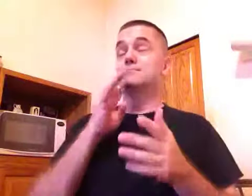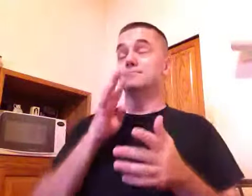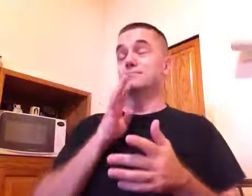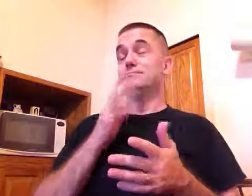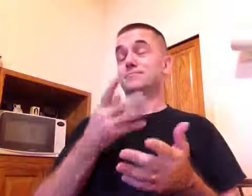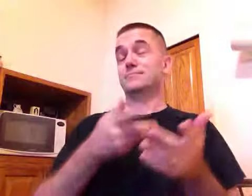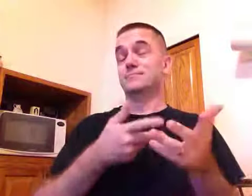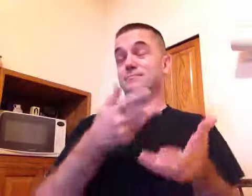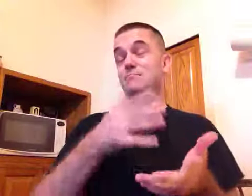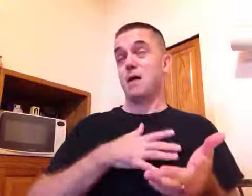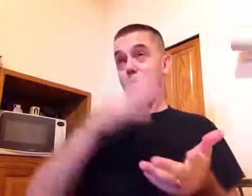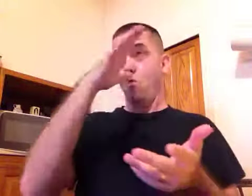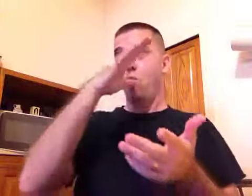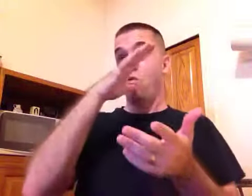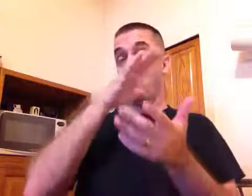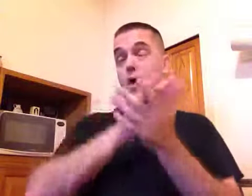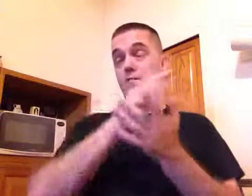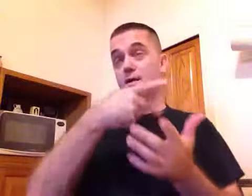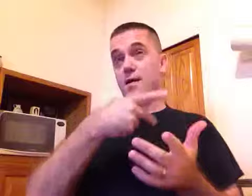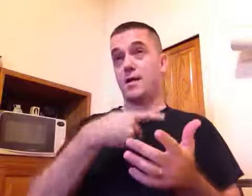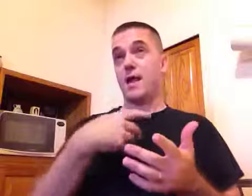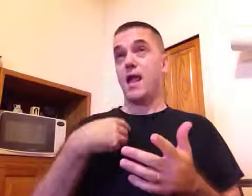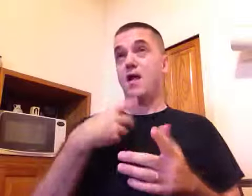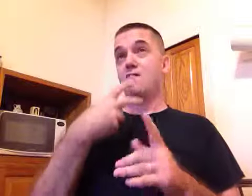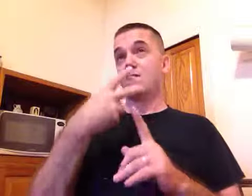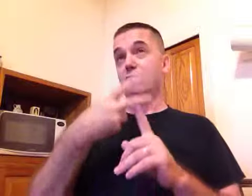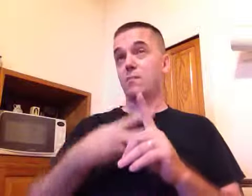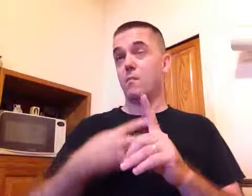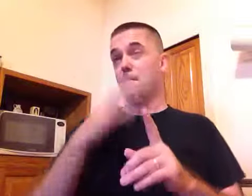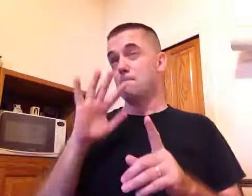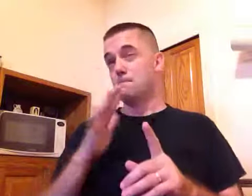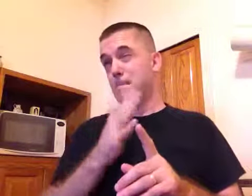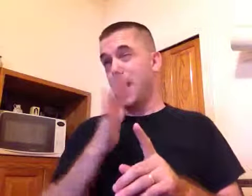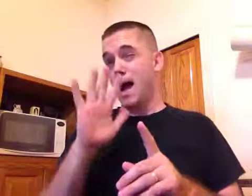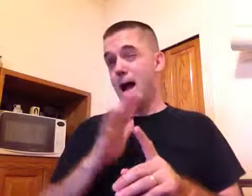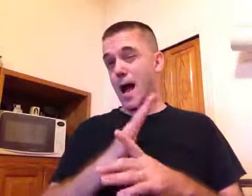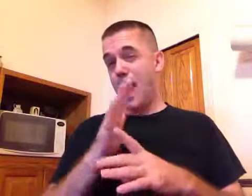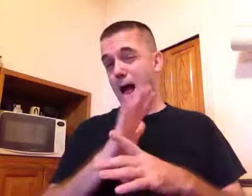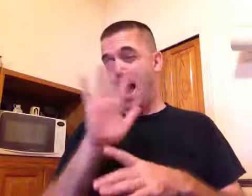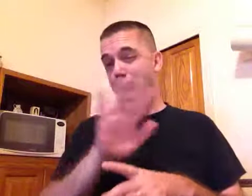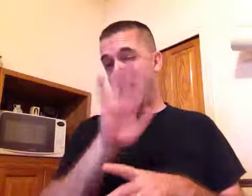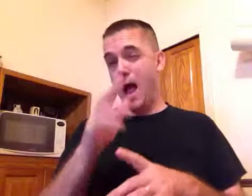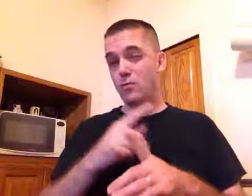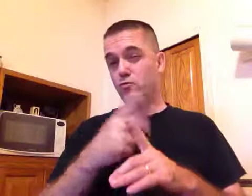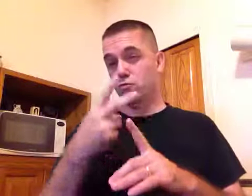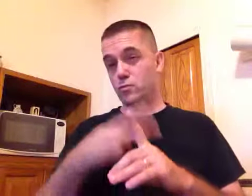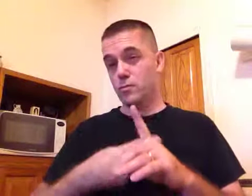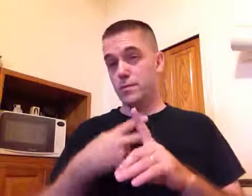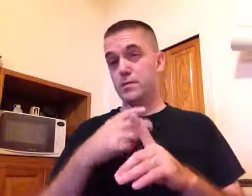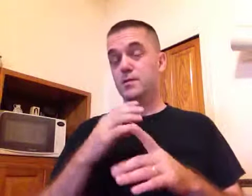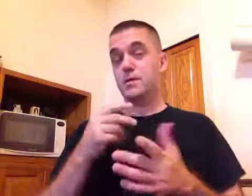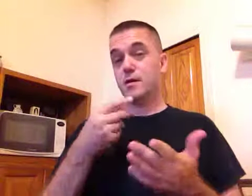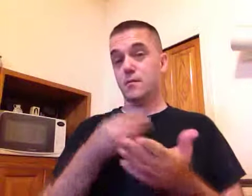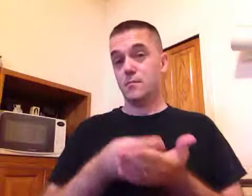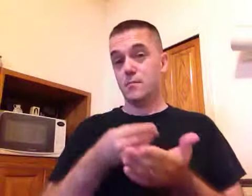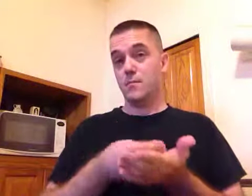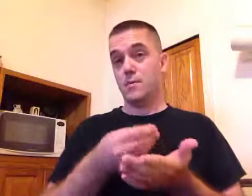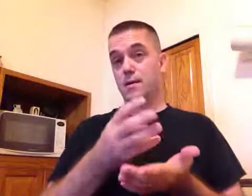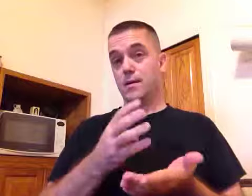I do have about 3 months of severance pay coming. But we're wondering if maybe it might be a good idea to stop the credit card payments. I mean,